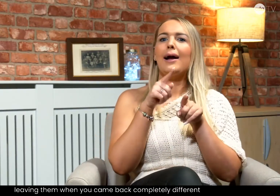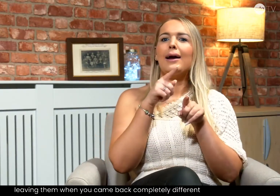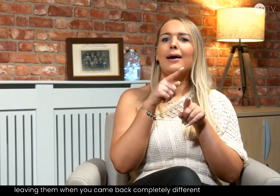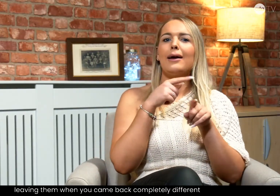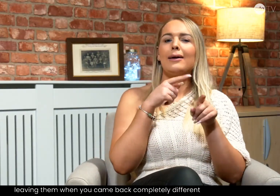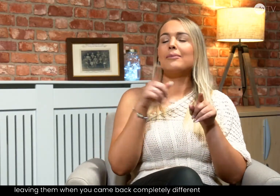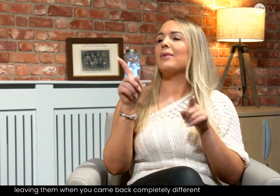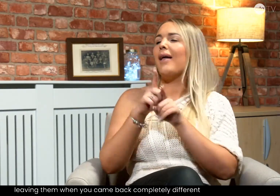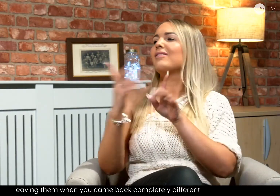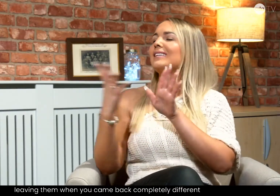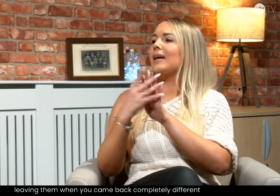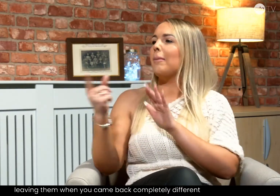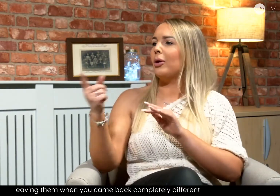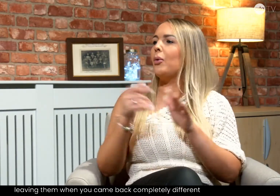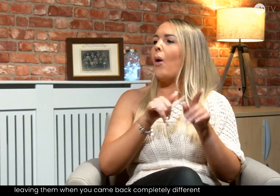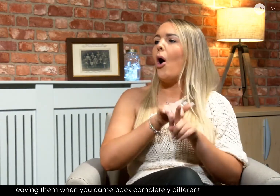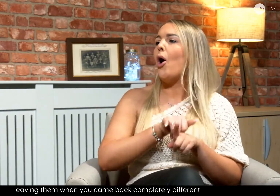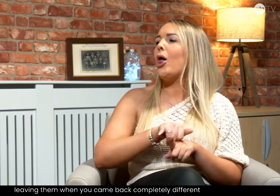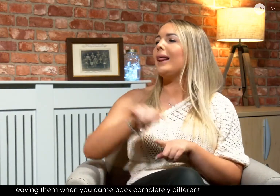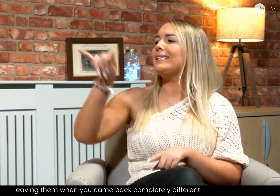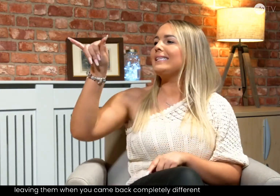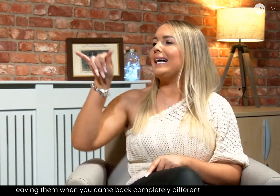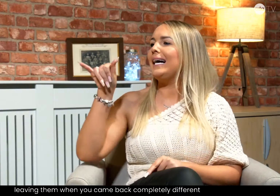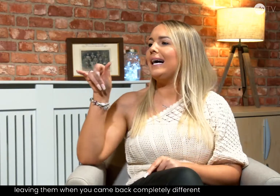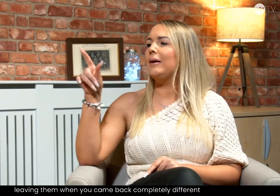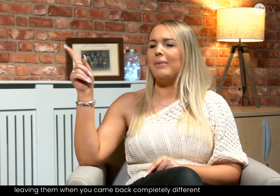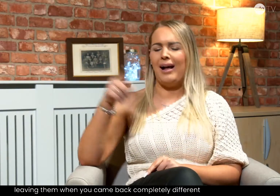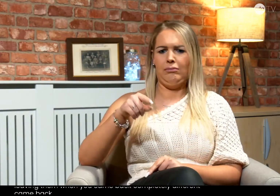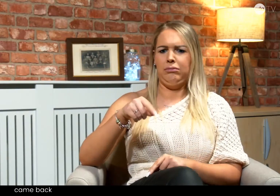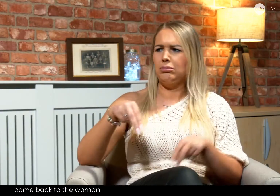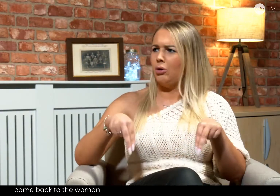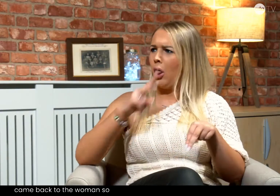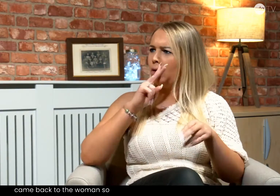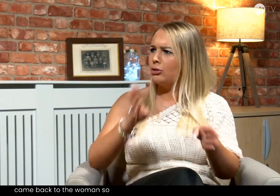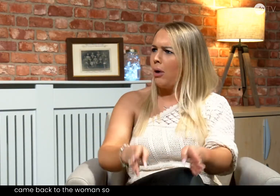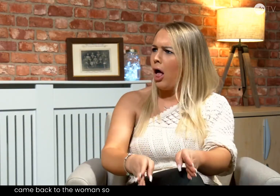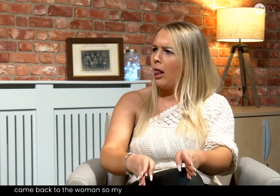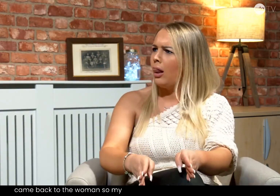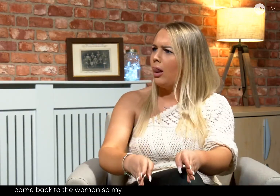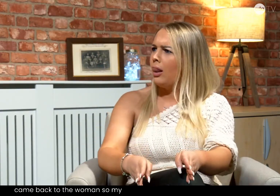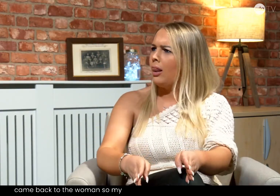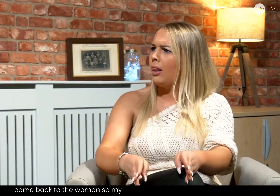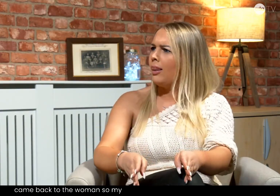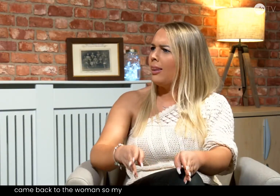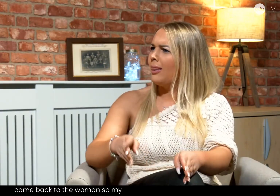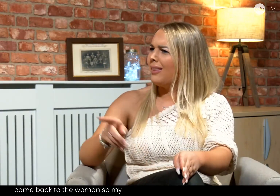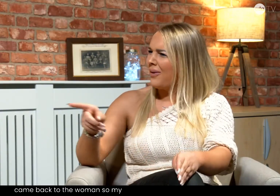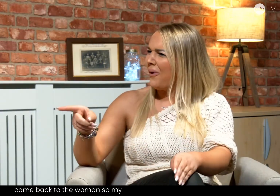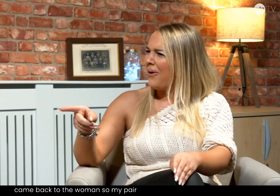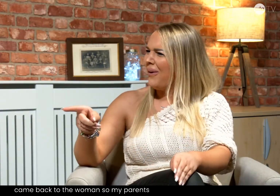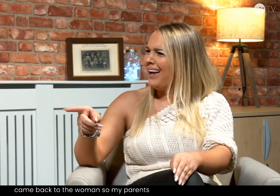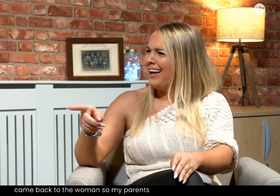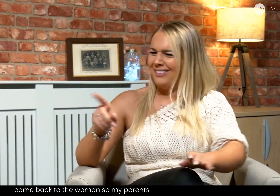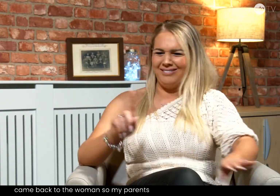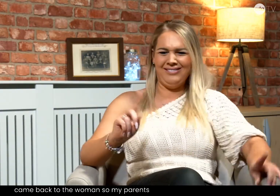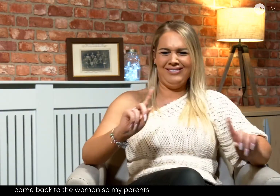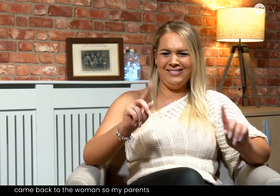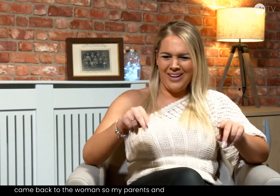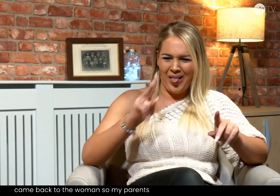Yeah, I mean, when I came back, obviously I came back as a woman, so my parents were sort of very shocked and they had to sort of